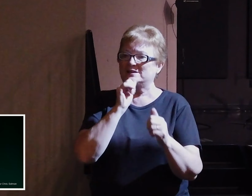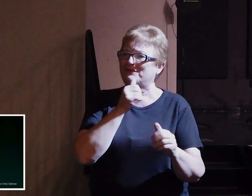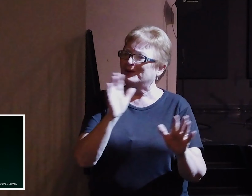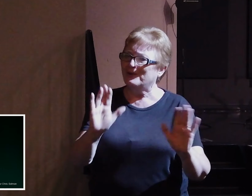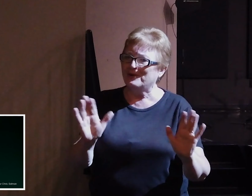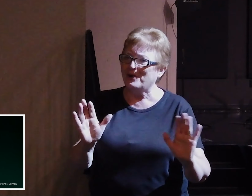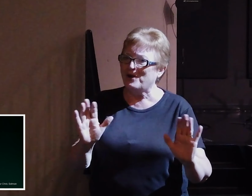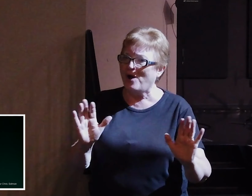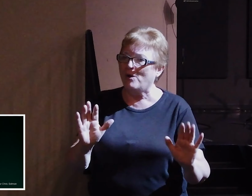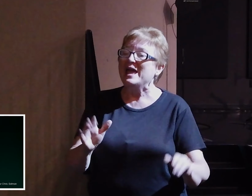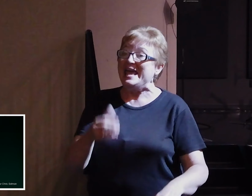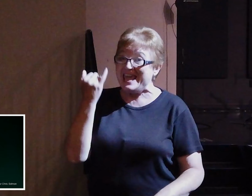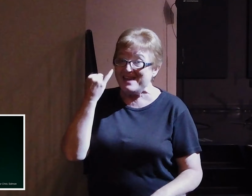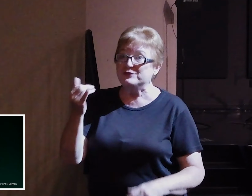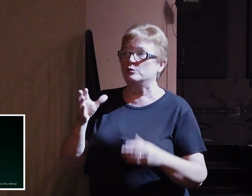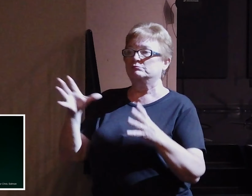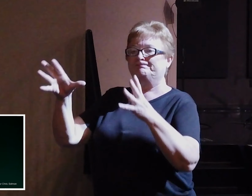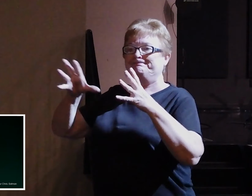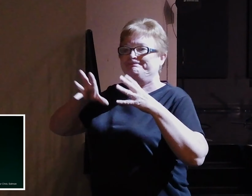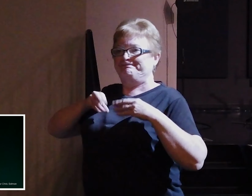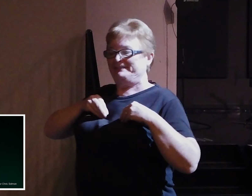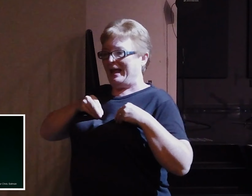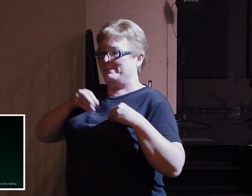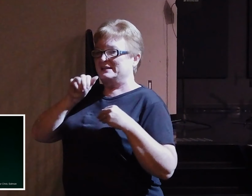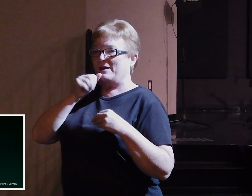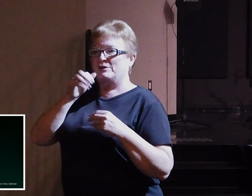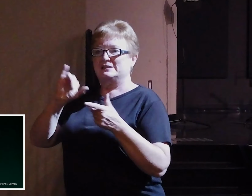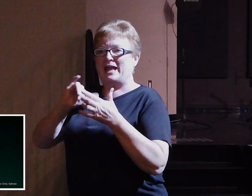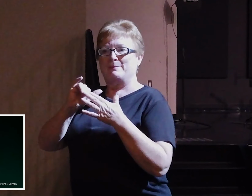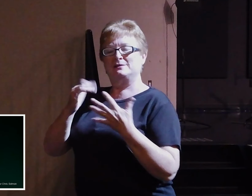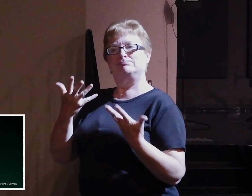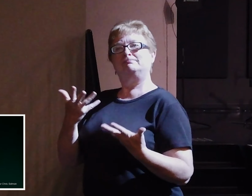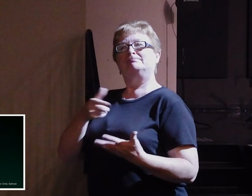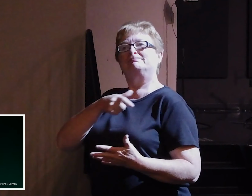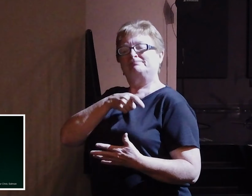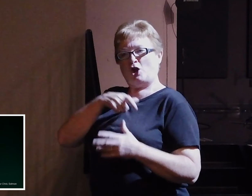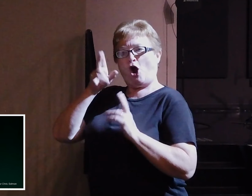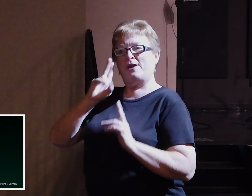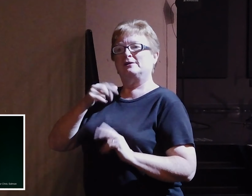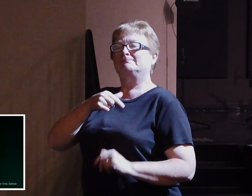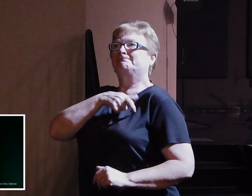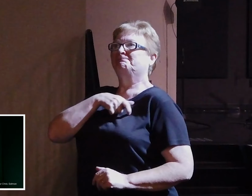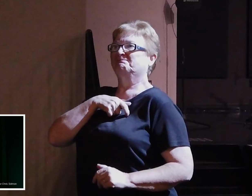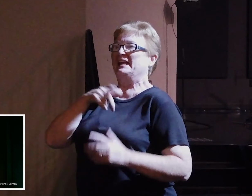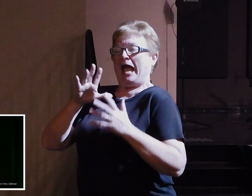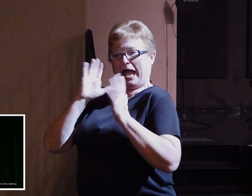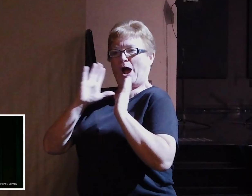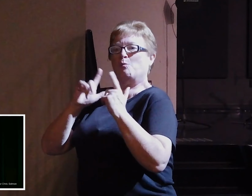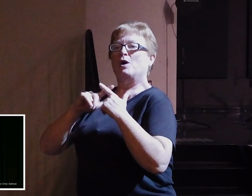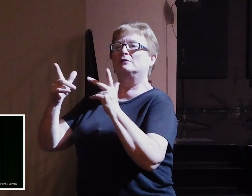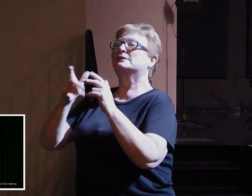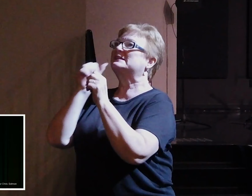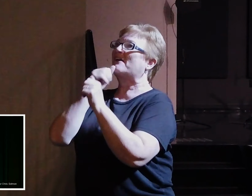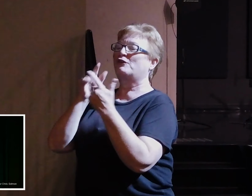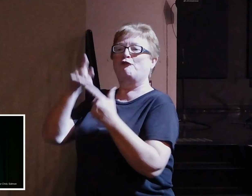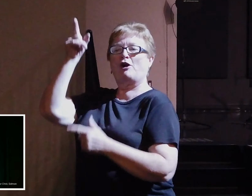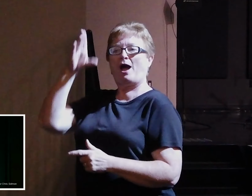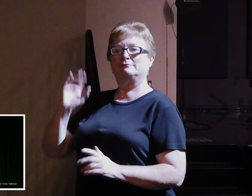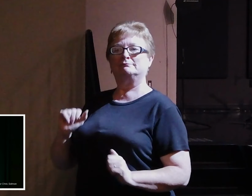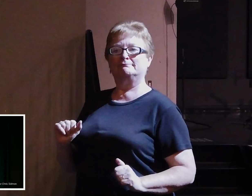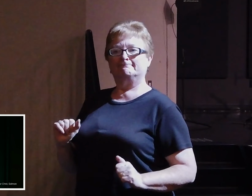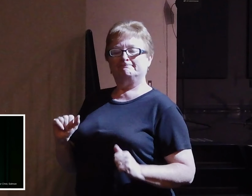badge of honor to suffer for the name of Jesus. That's the way the early disciples saw it. In Acts chapter 5,